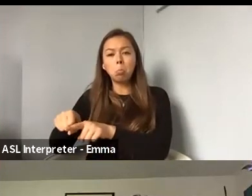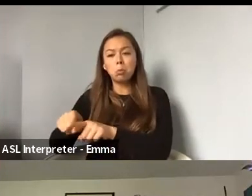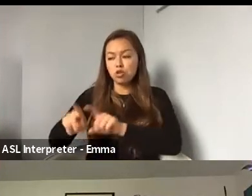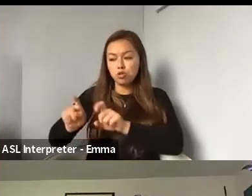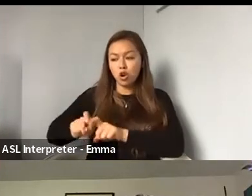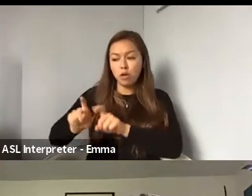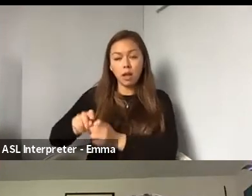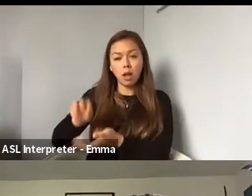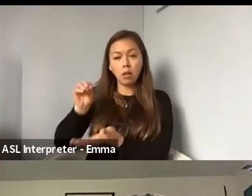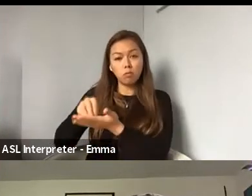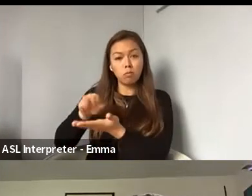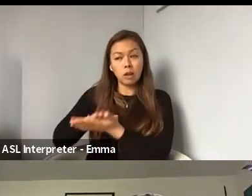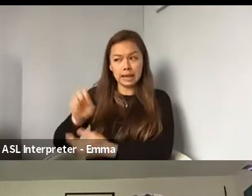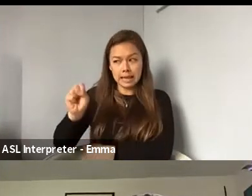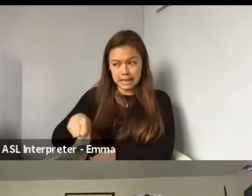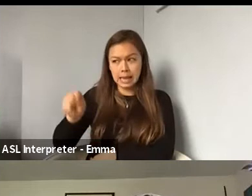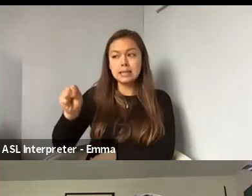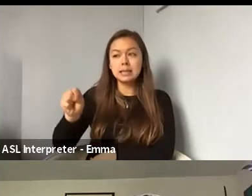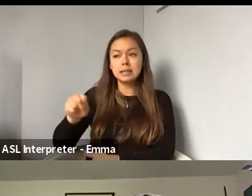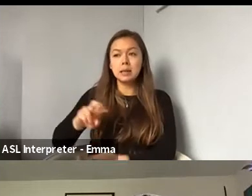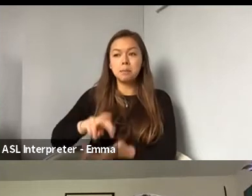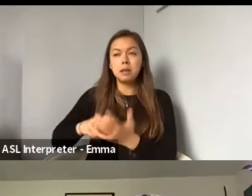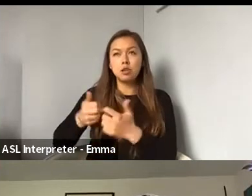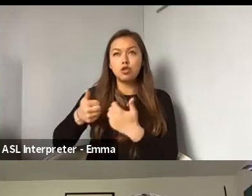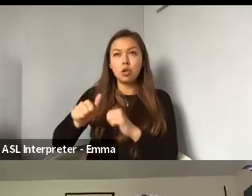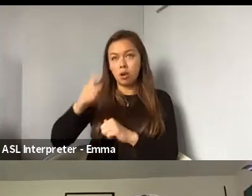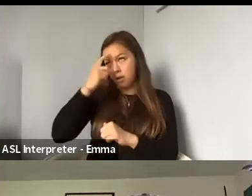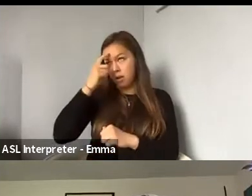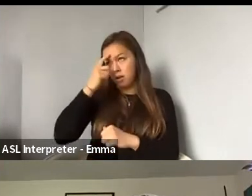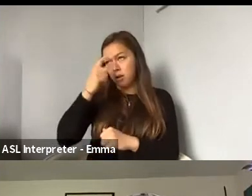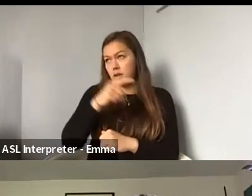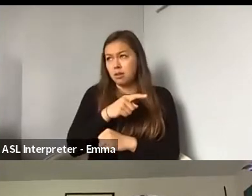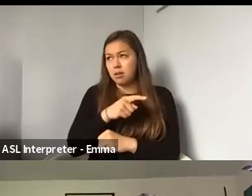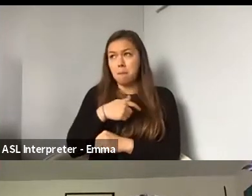in terms of my partner has raped me. Especially